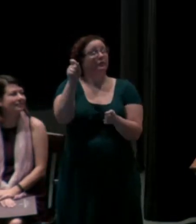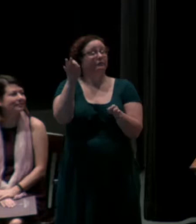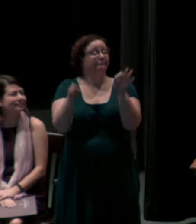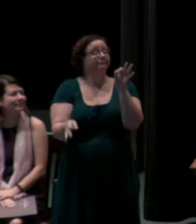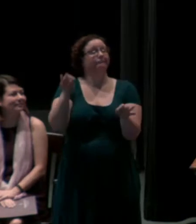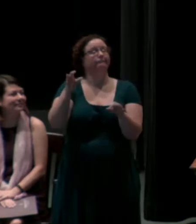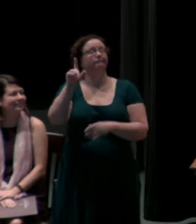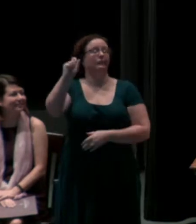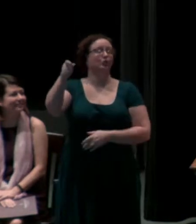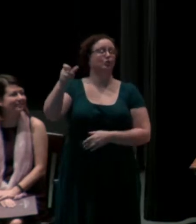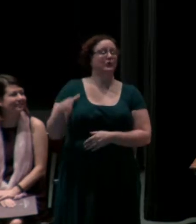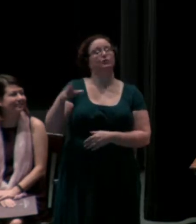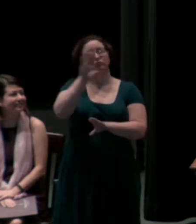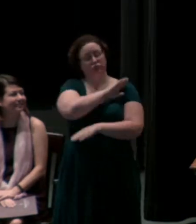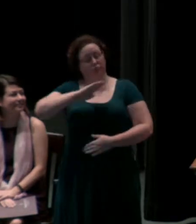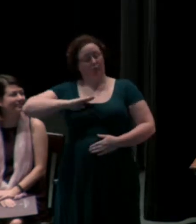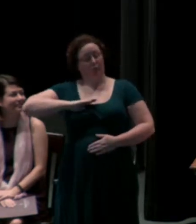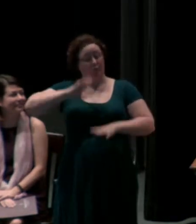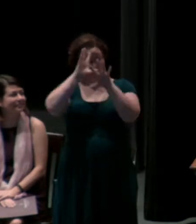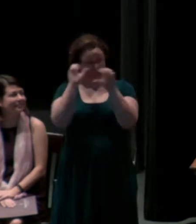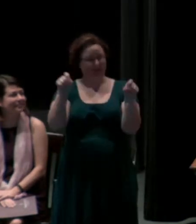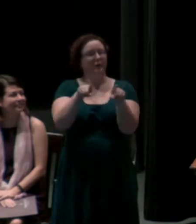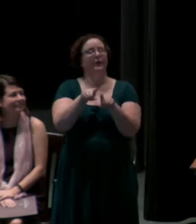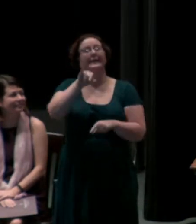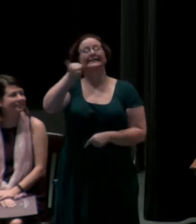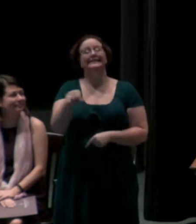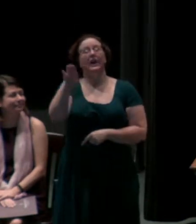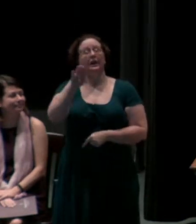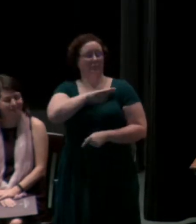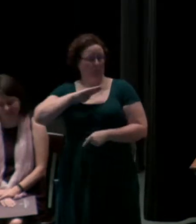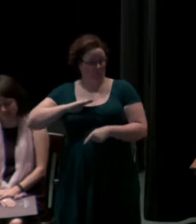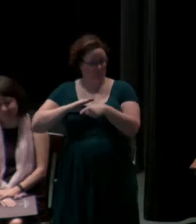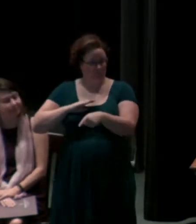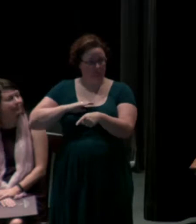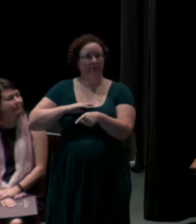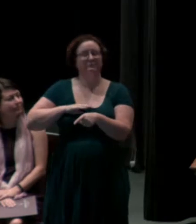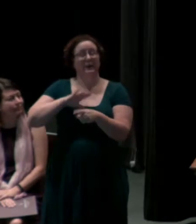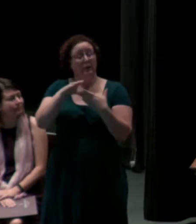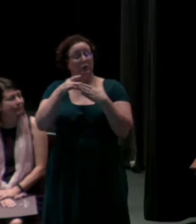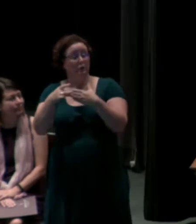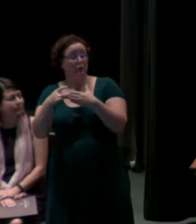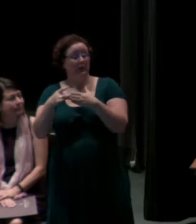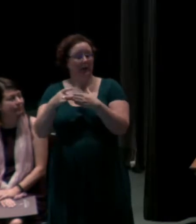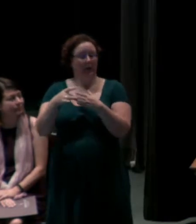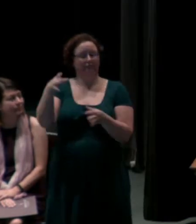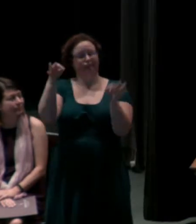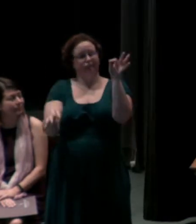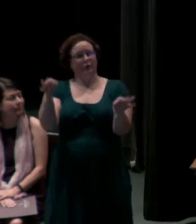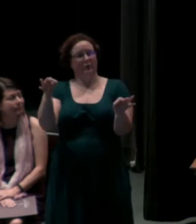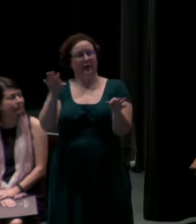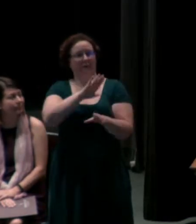on campus. Judicial Board, also known as J-Board, is a student-led adjudicating body here at the college,